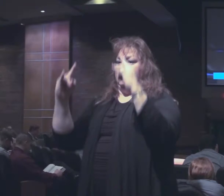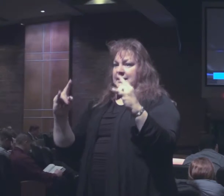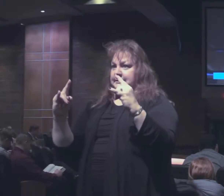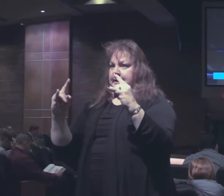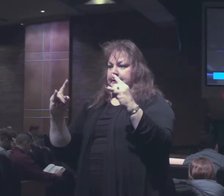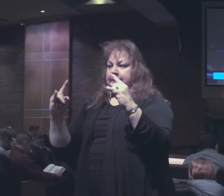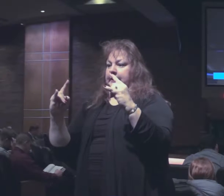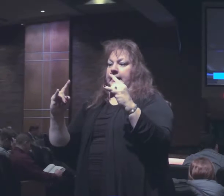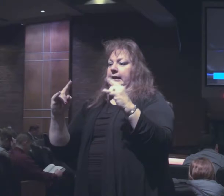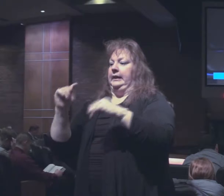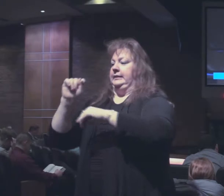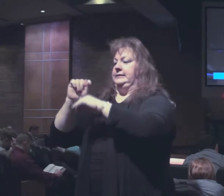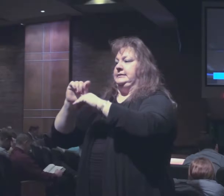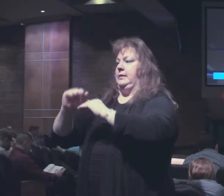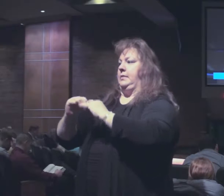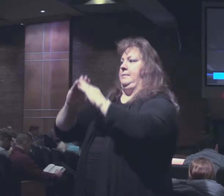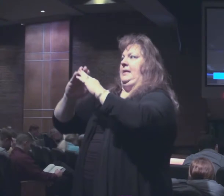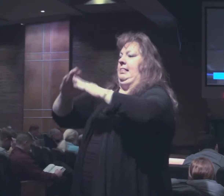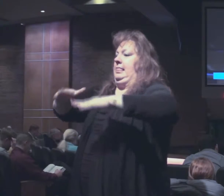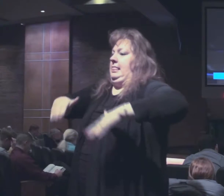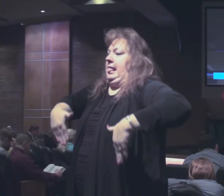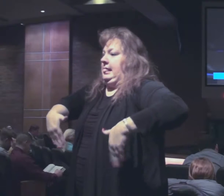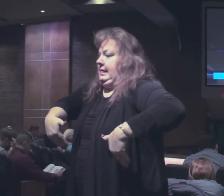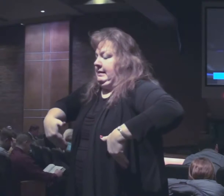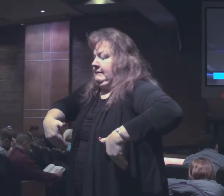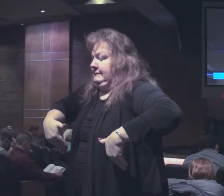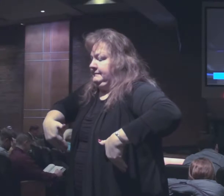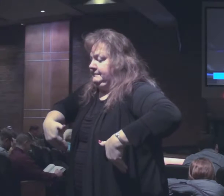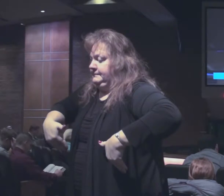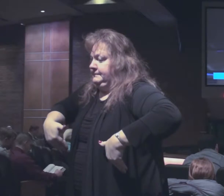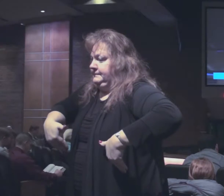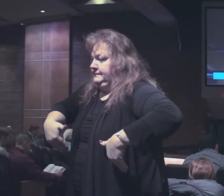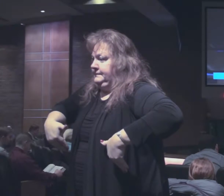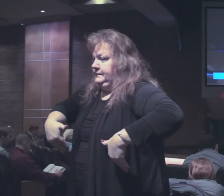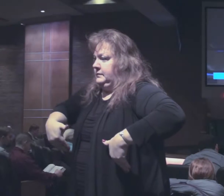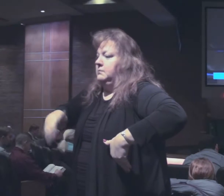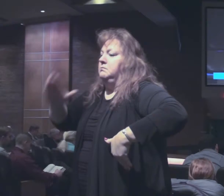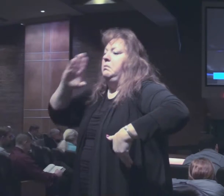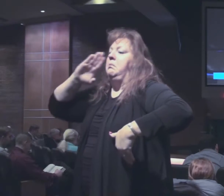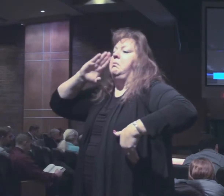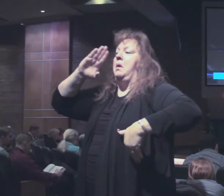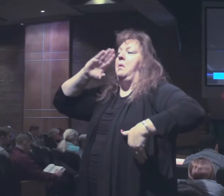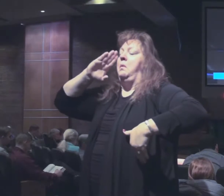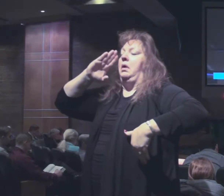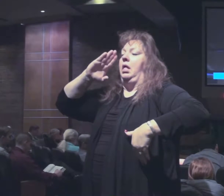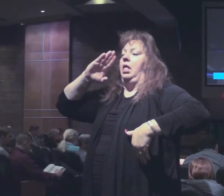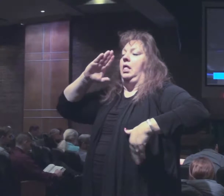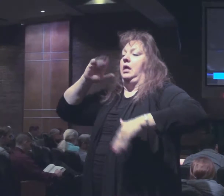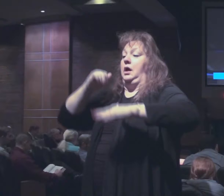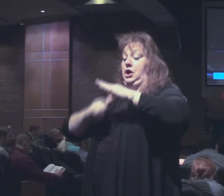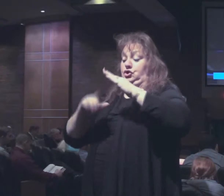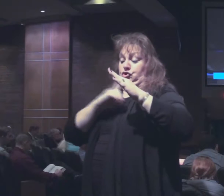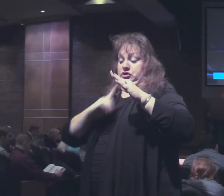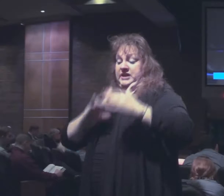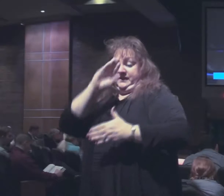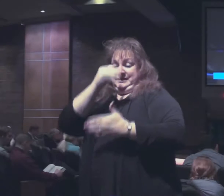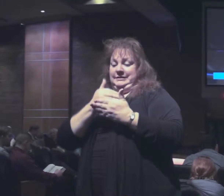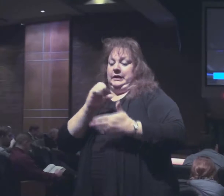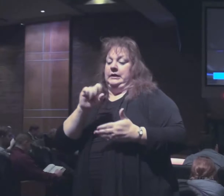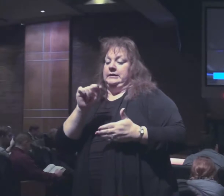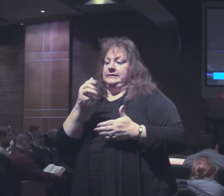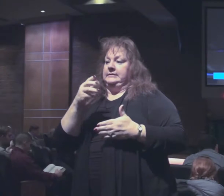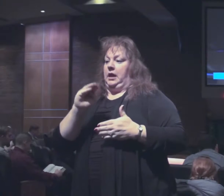yet been rebuilt, not been built. It will be built under David's son Solomon. But